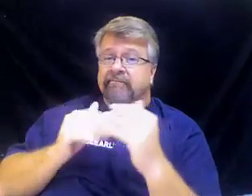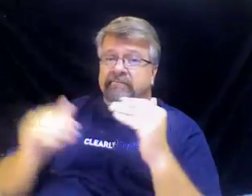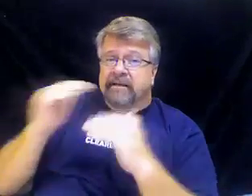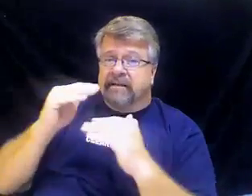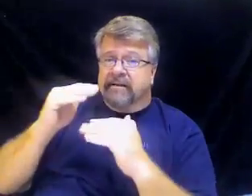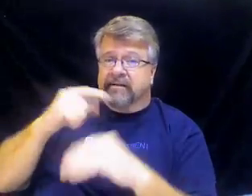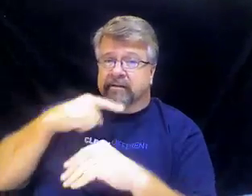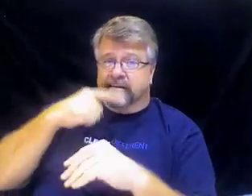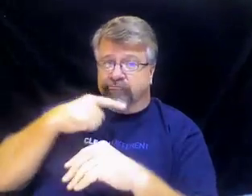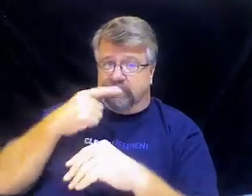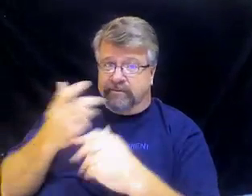Do